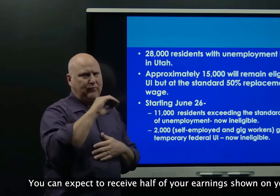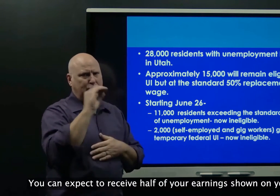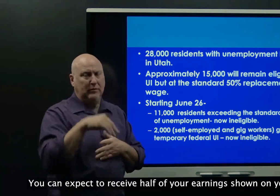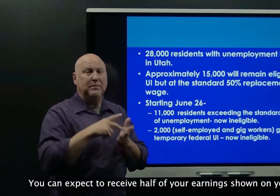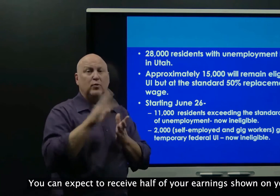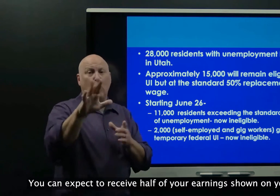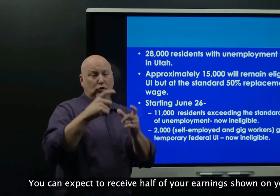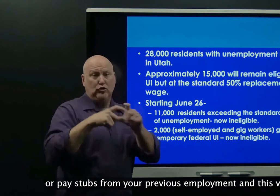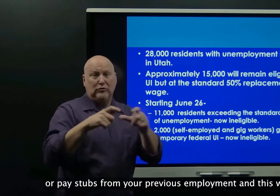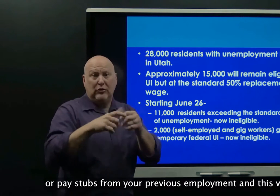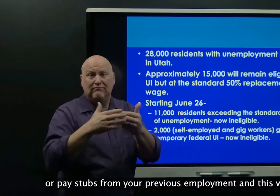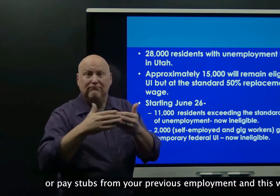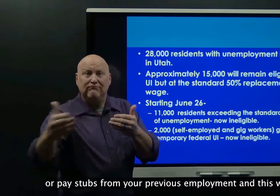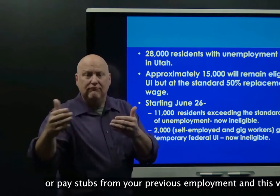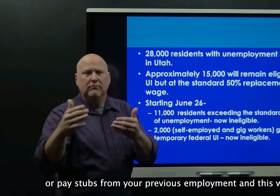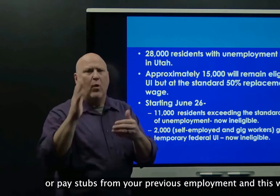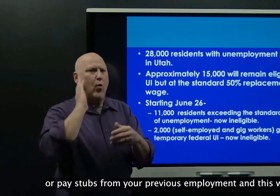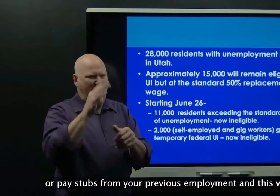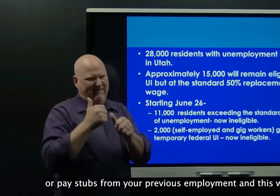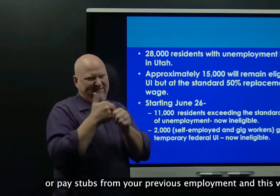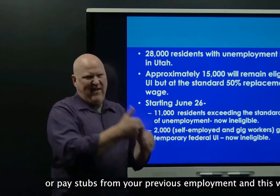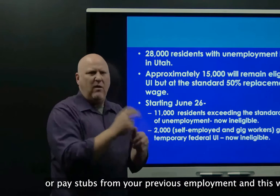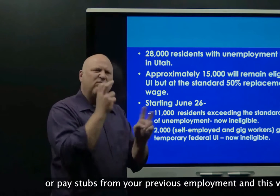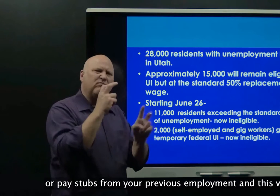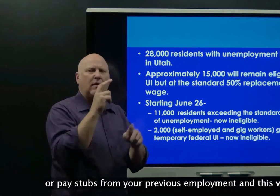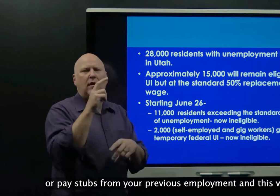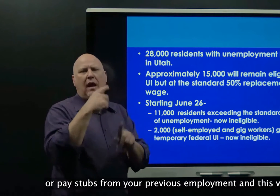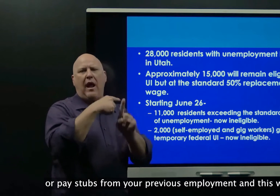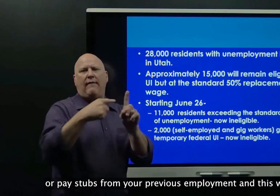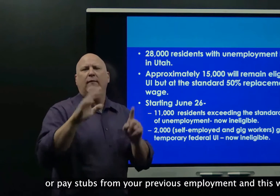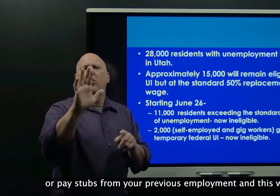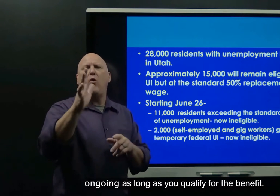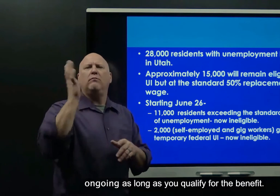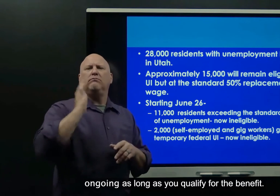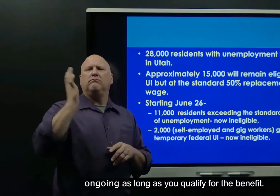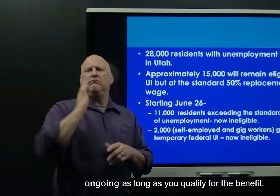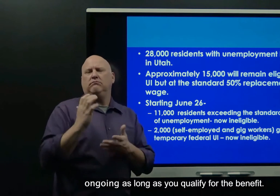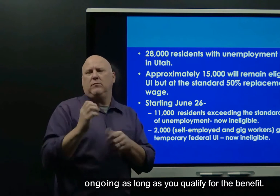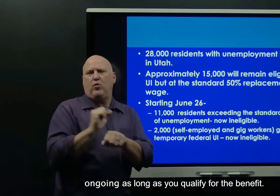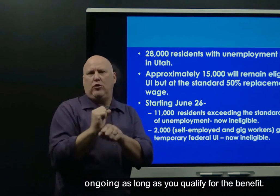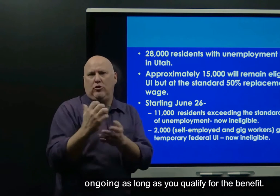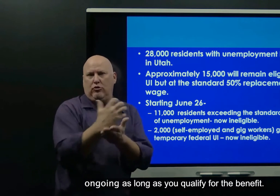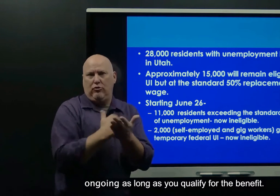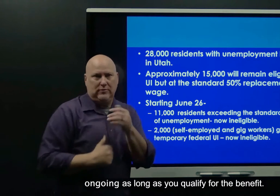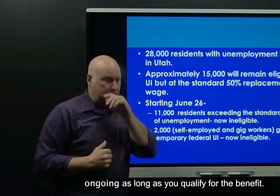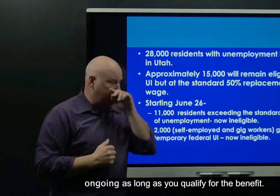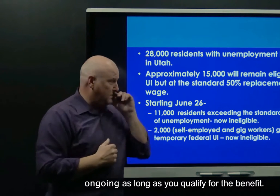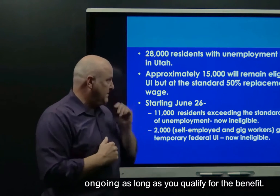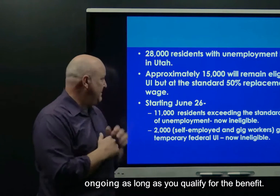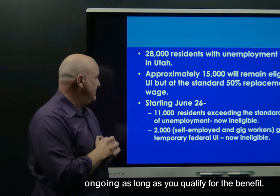shown on your check or pay stubs from your previous employment, and this will be ongoing as long as you qualify for the benefit.